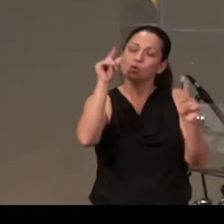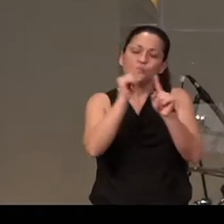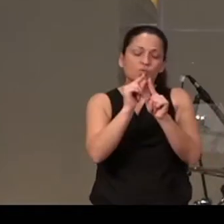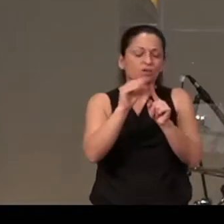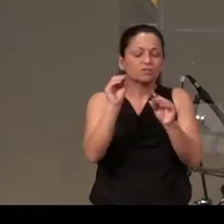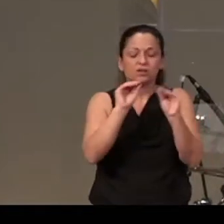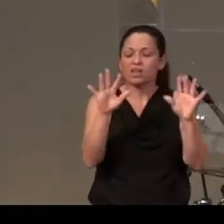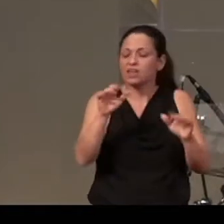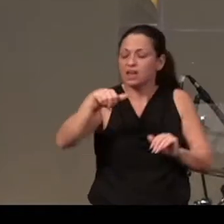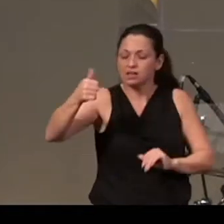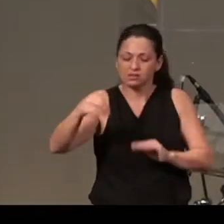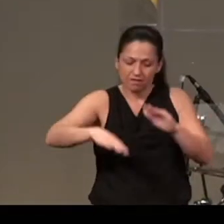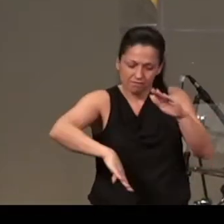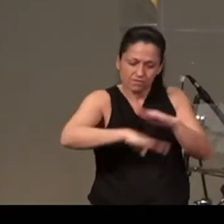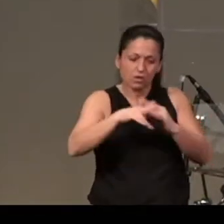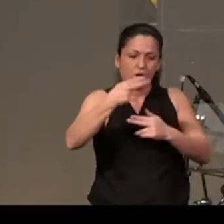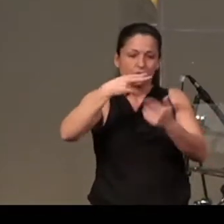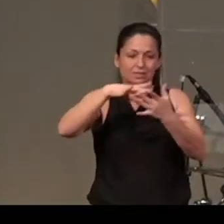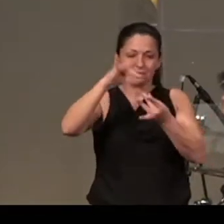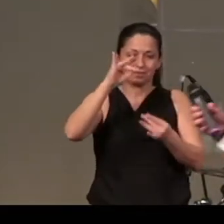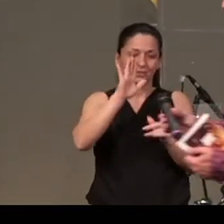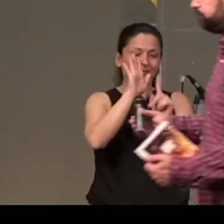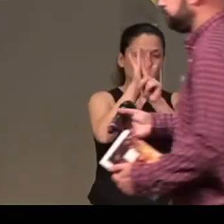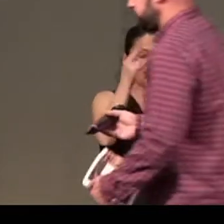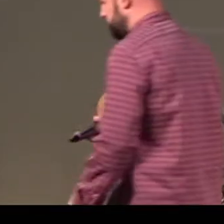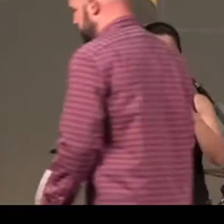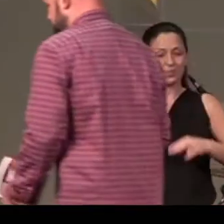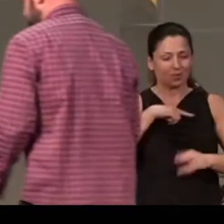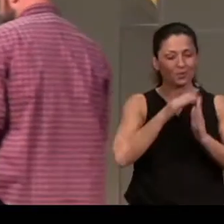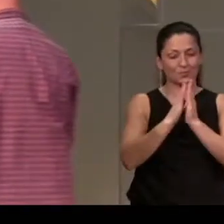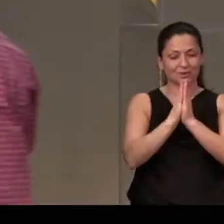him with your Holy Spirit. It's in your name we pray. Amen.